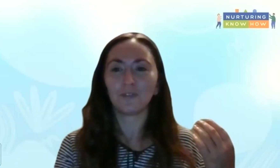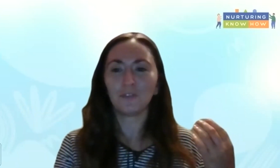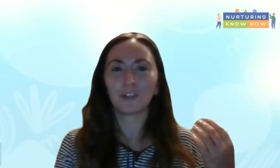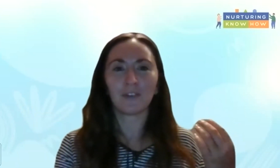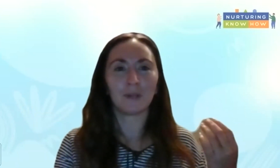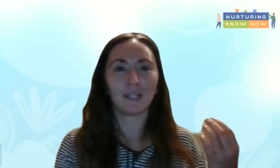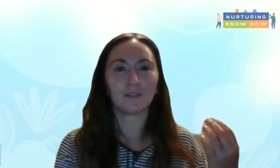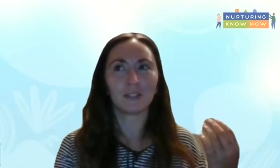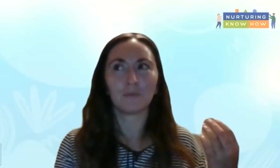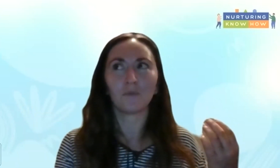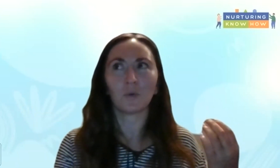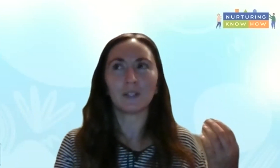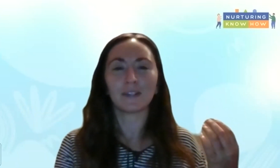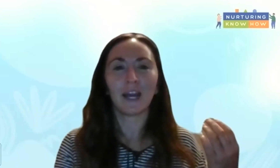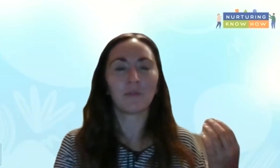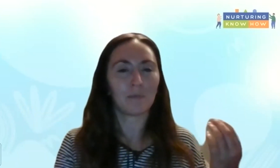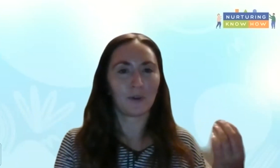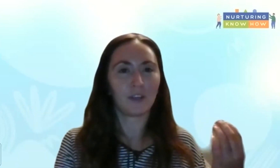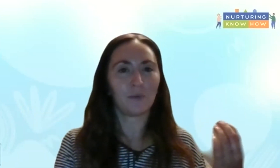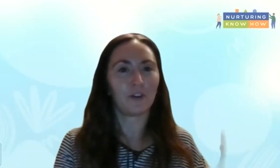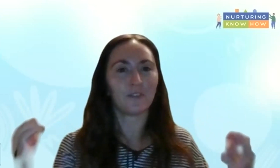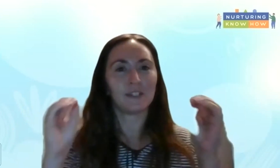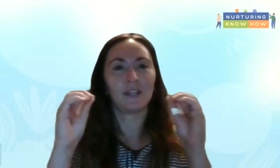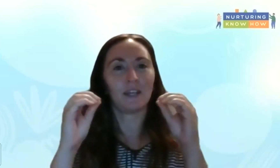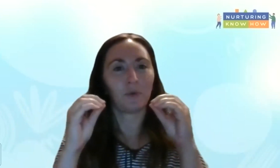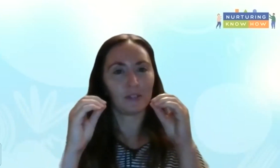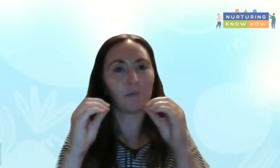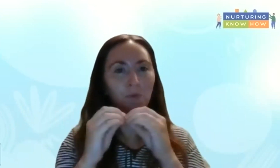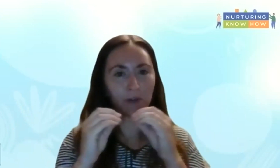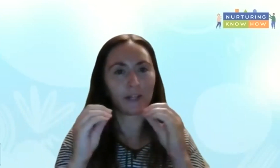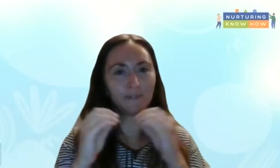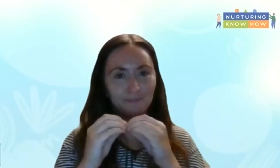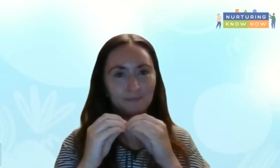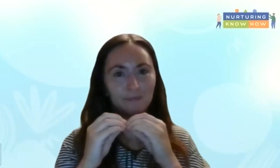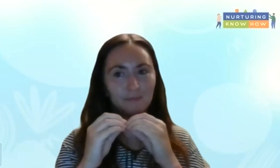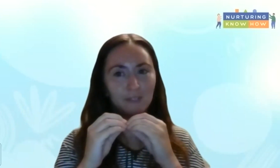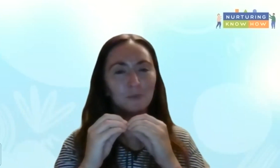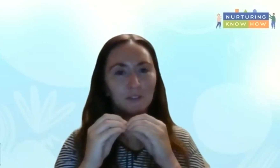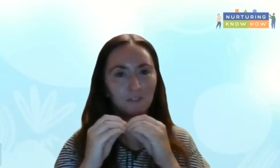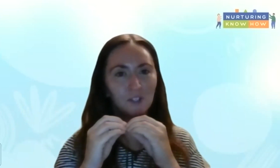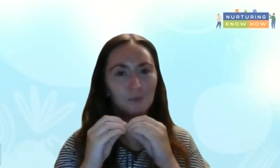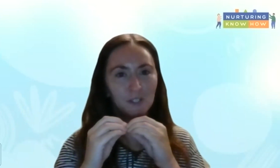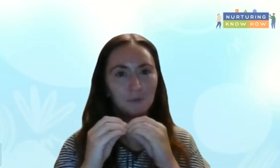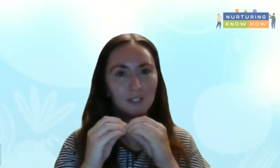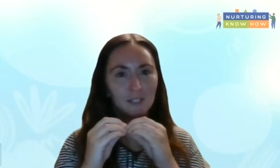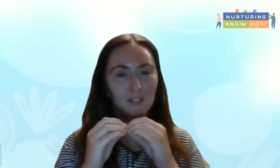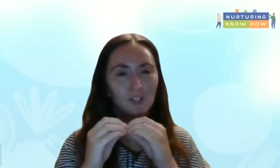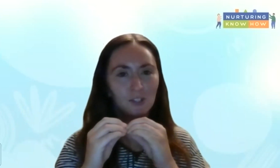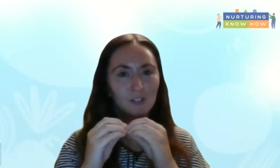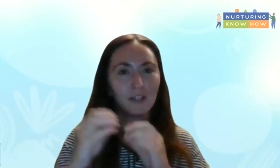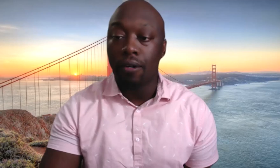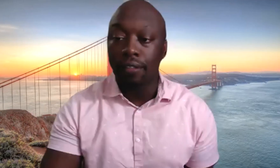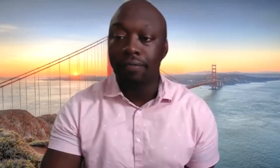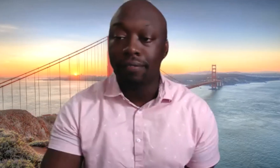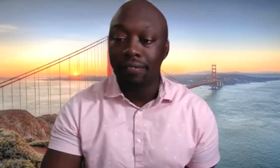quick review for everybody. Some of the ones that I remember that you went over today was the more. That's one of the first ones you want to